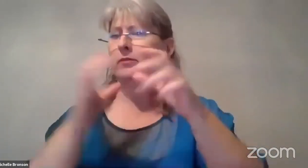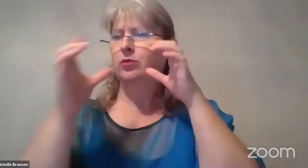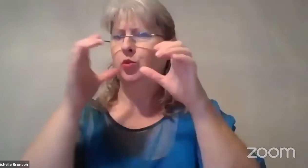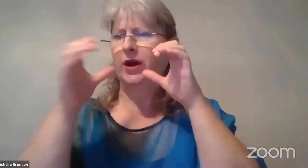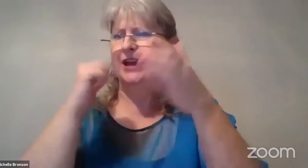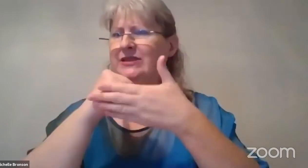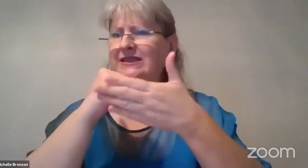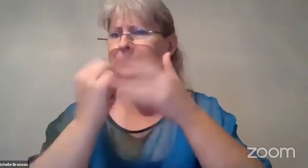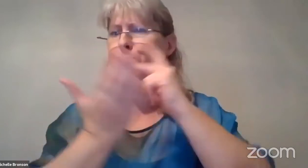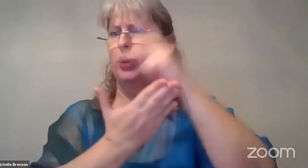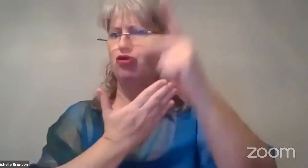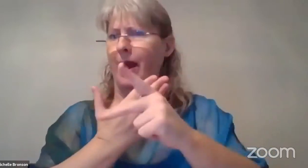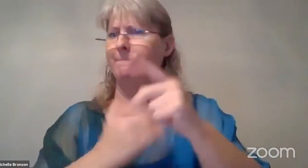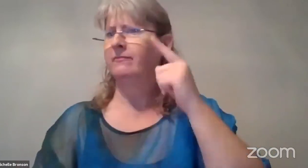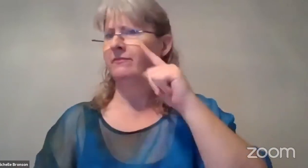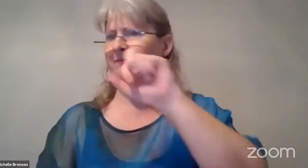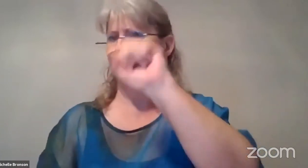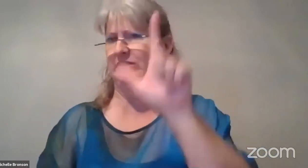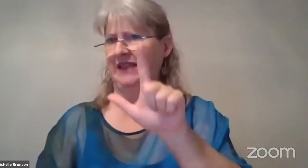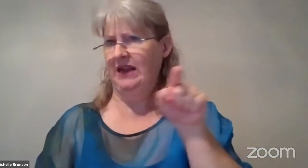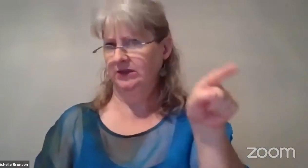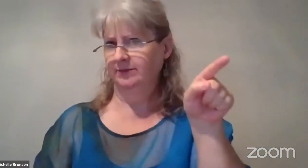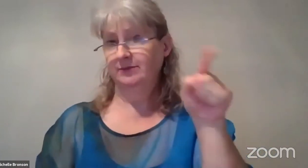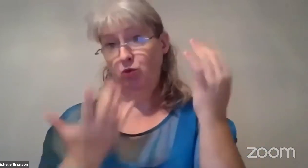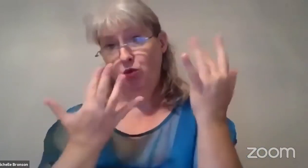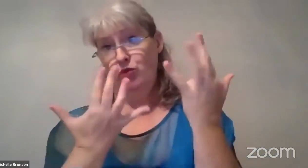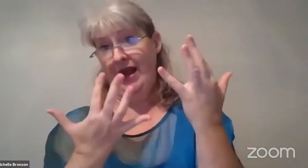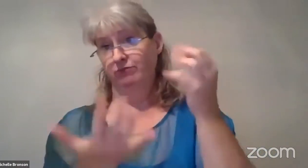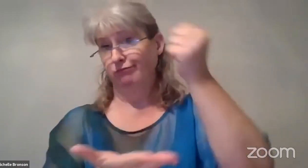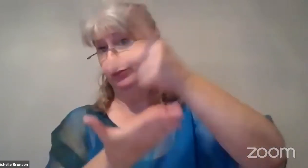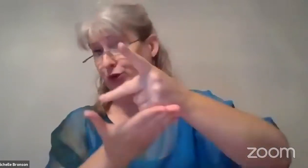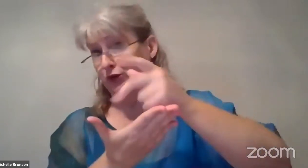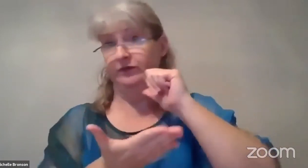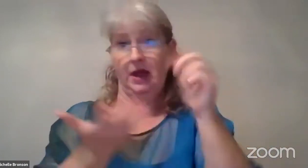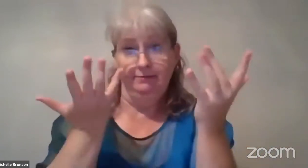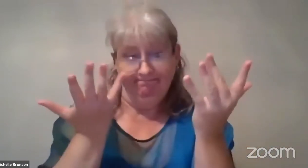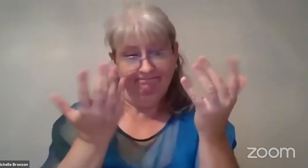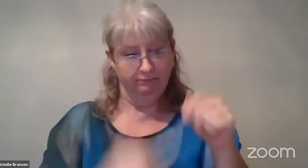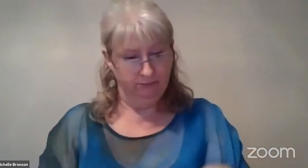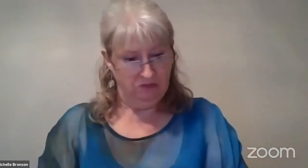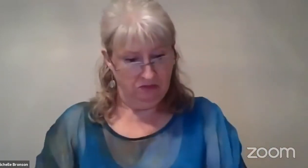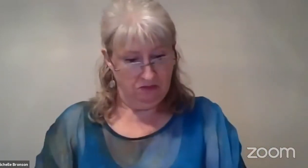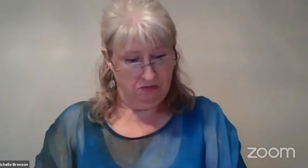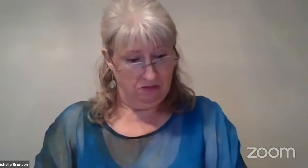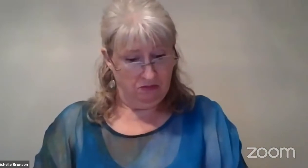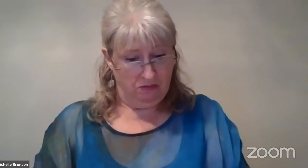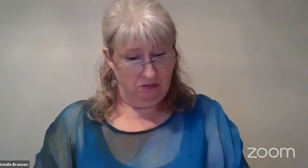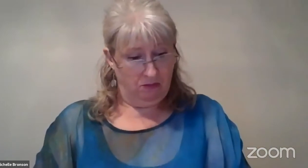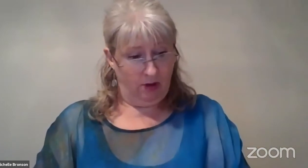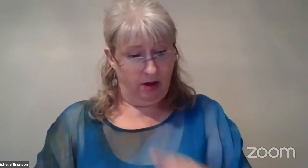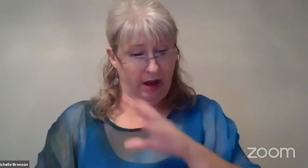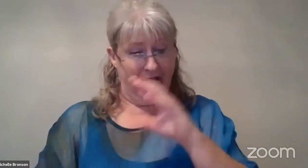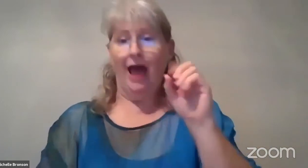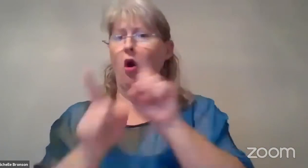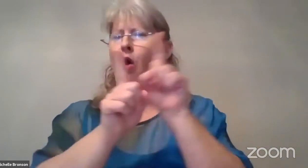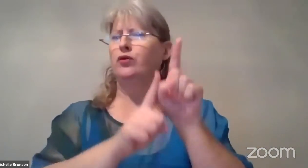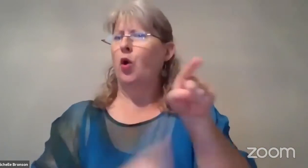for our ongoing program with the Communication Assistance for Salinas. We are waiting to see whether or not that will be